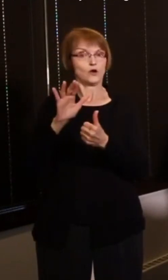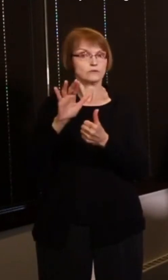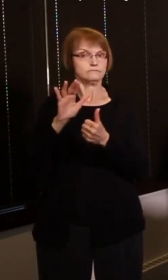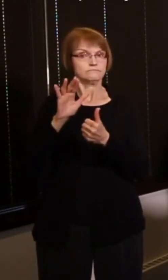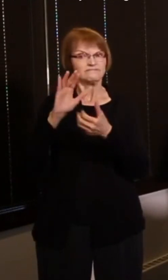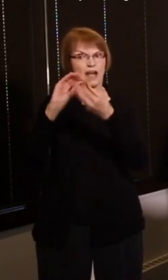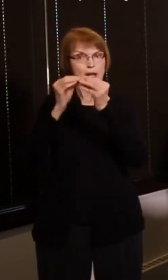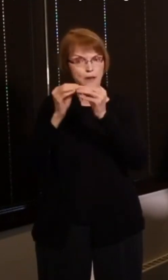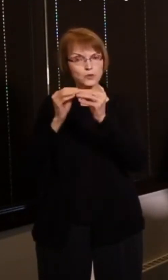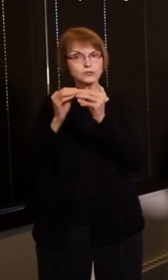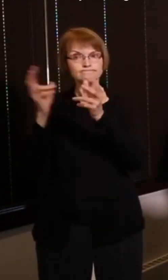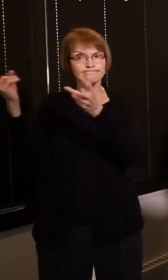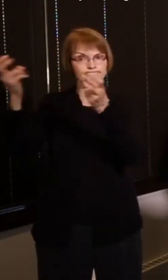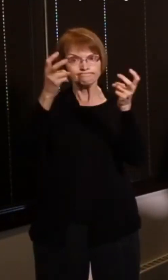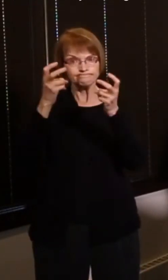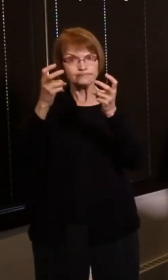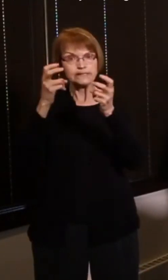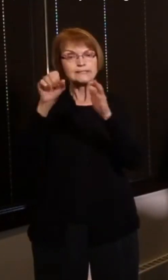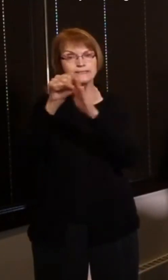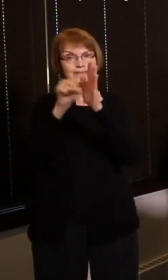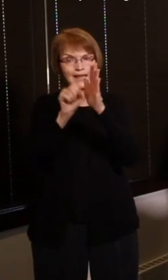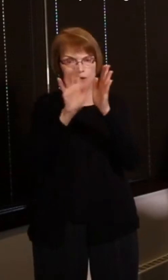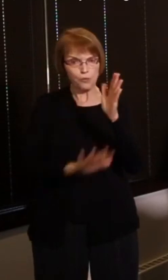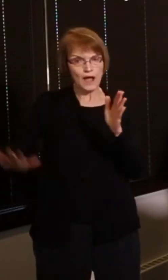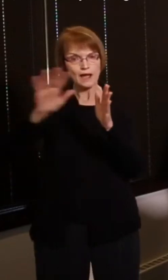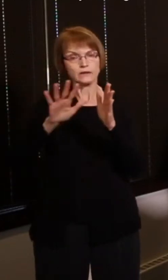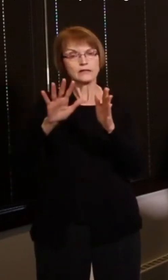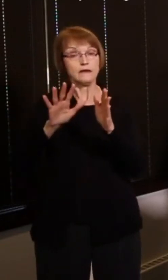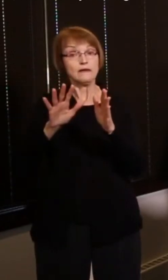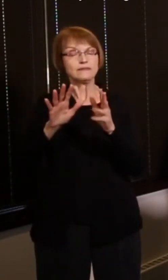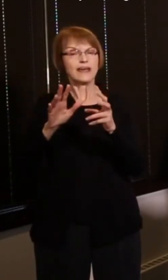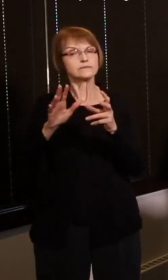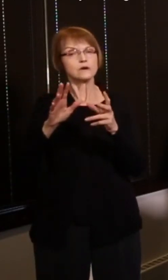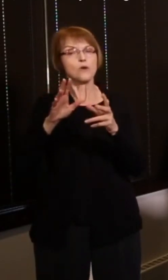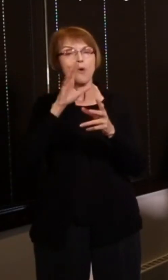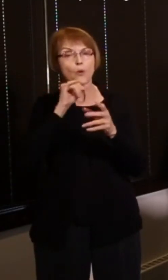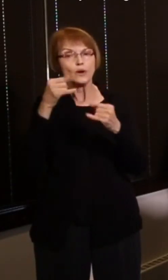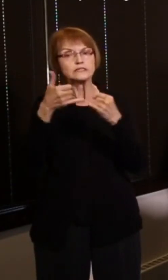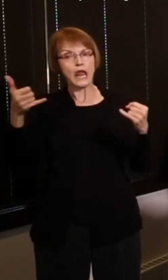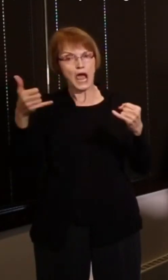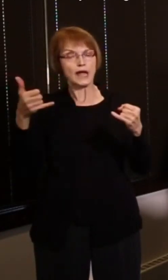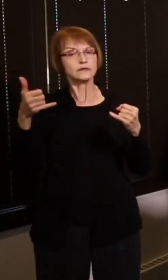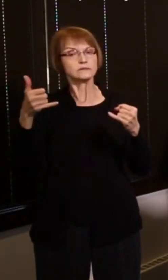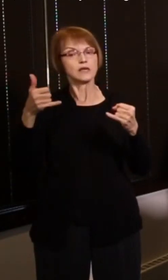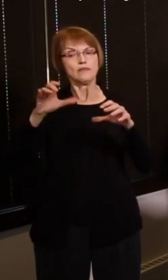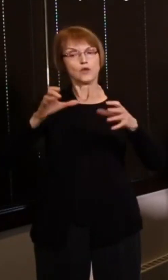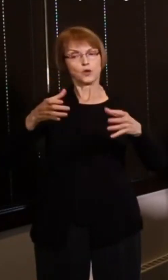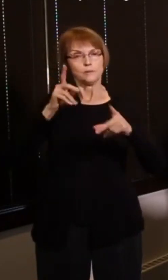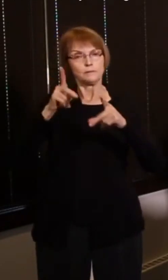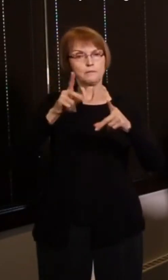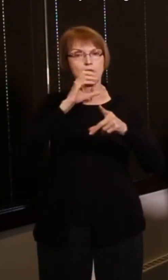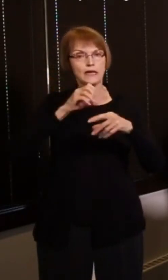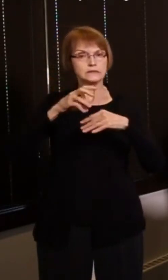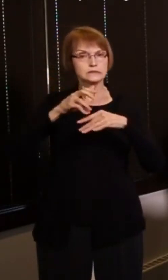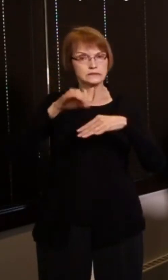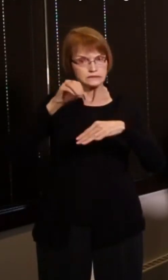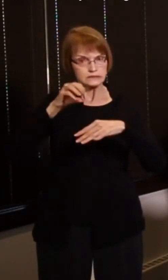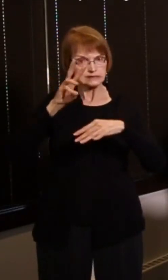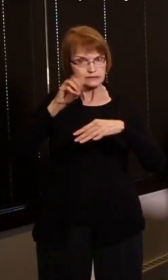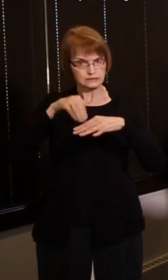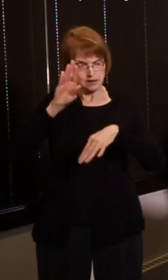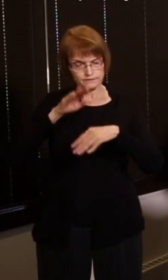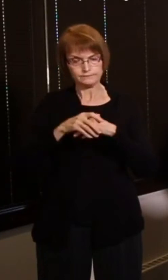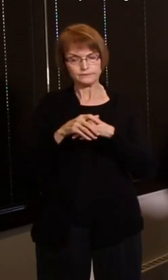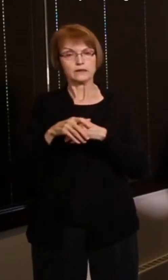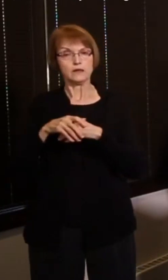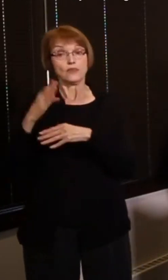see here, that solid orange line, is the population that's greater than 60. The solid blue line is the